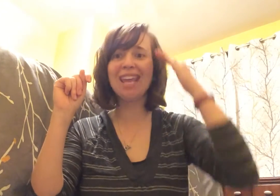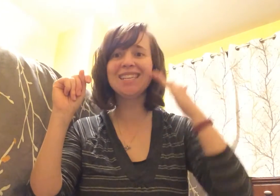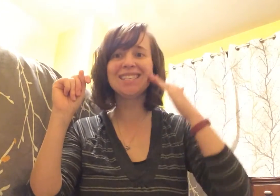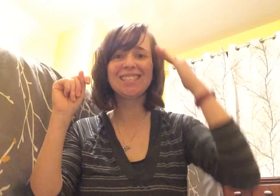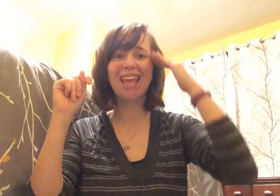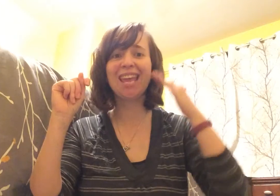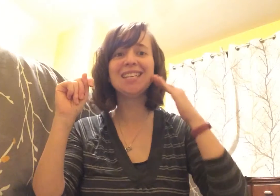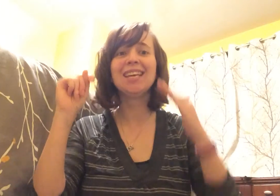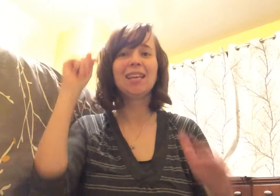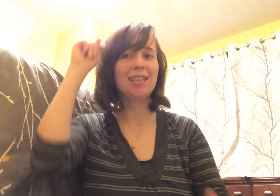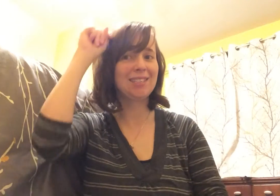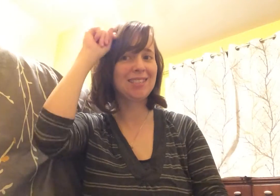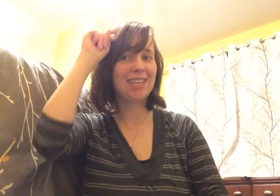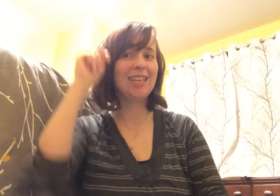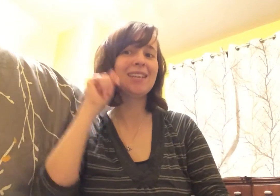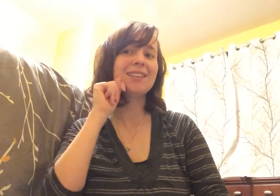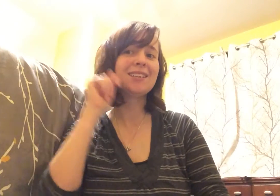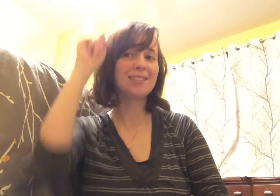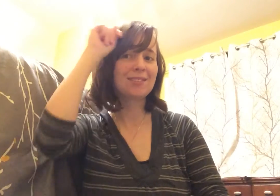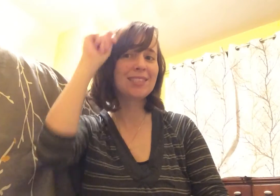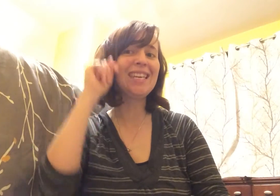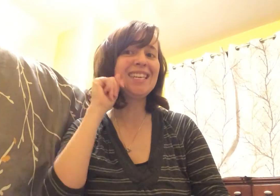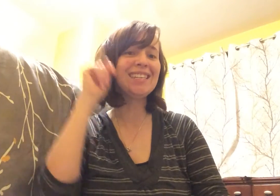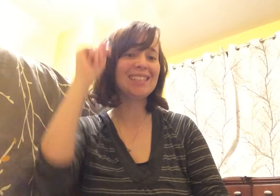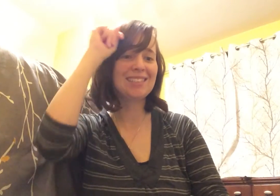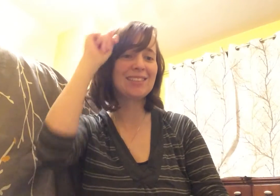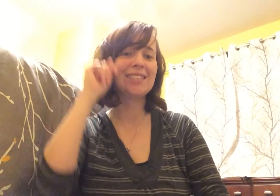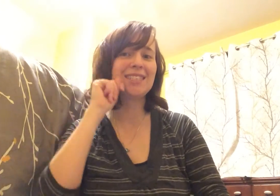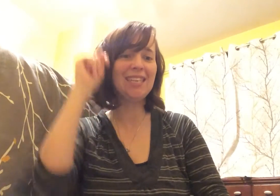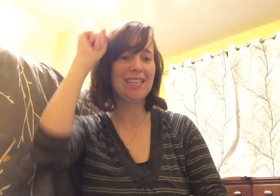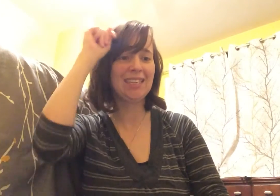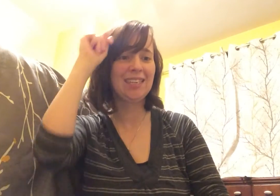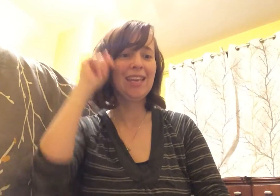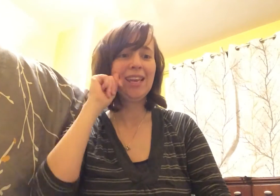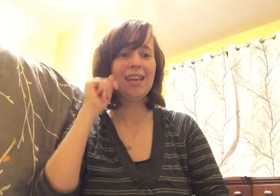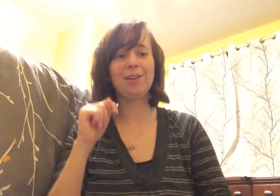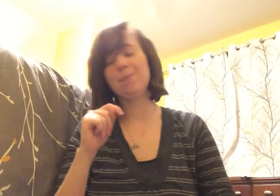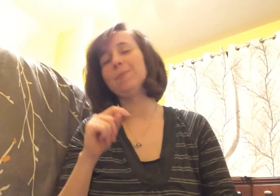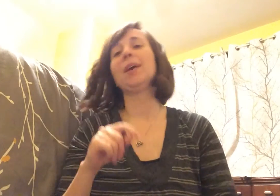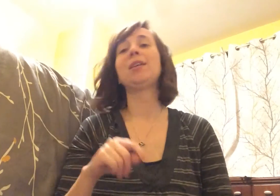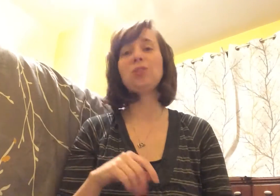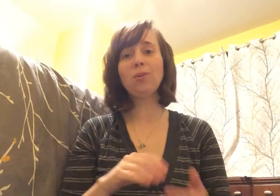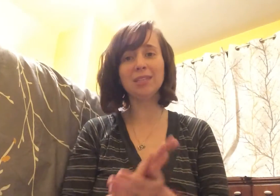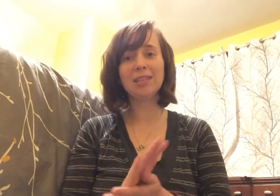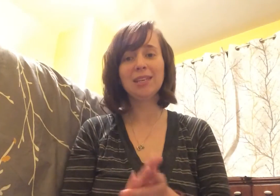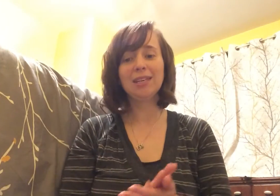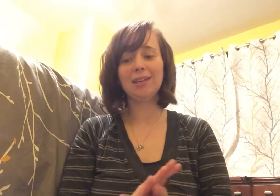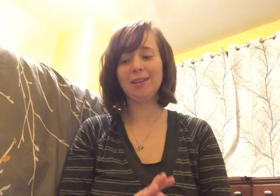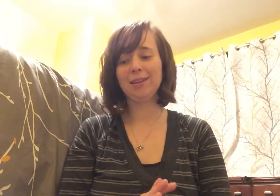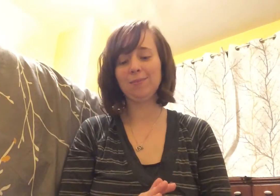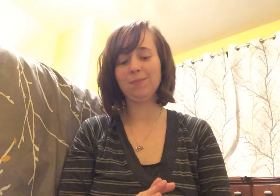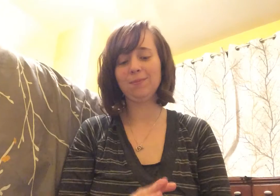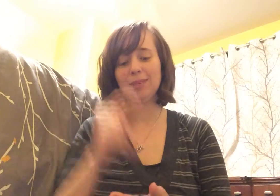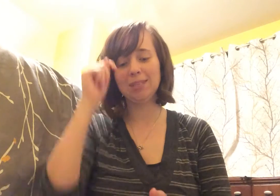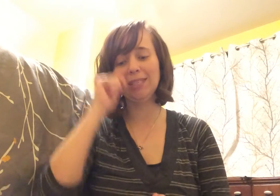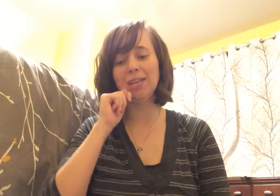head. It's T, teen. So this is teen. Adult. As a teen